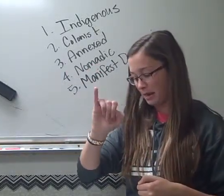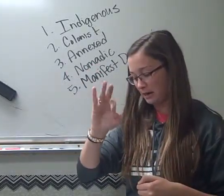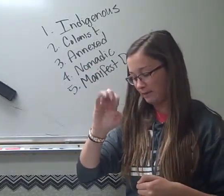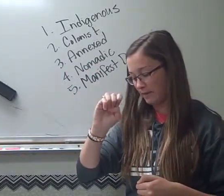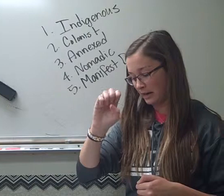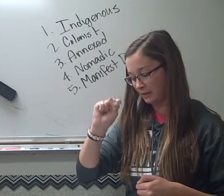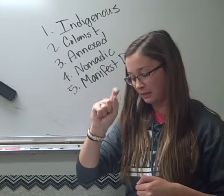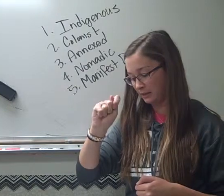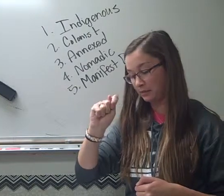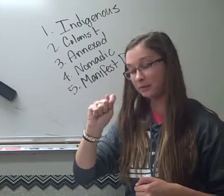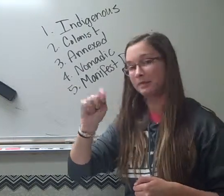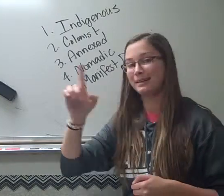manifest